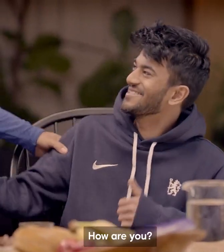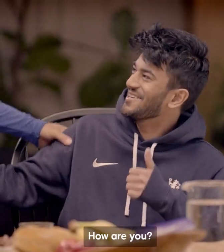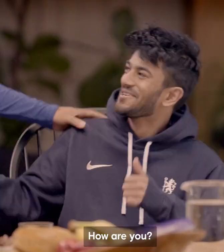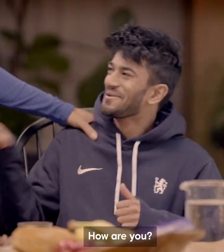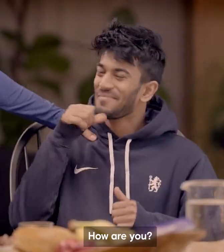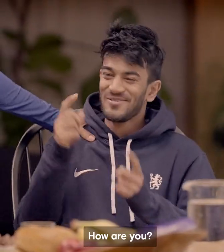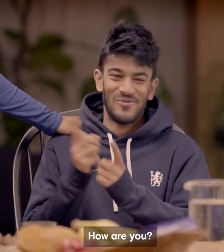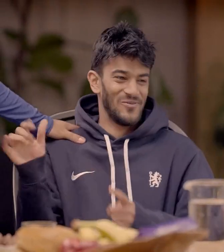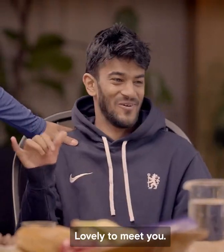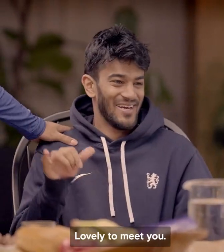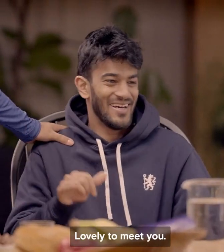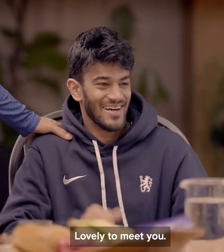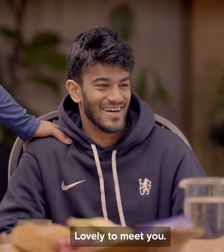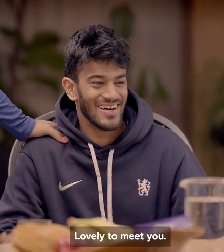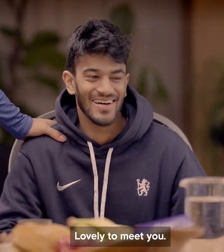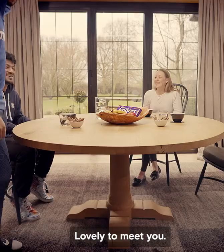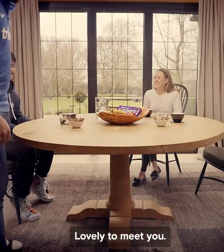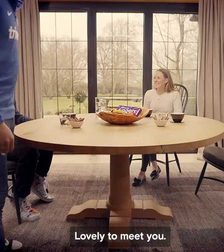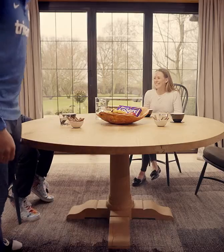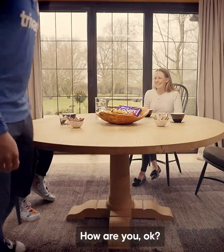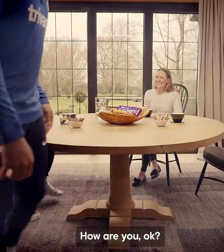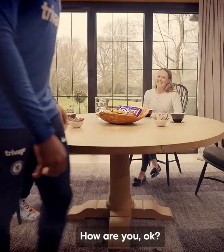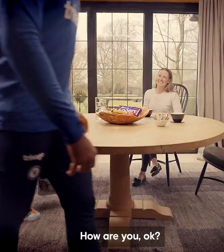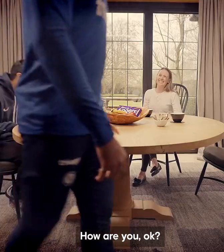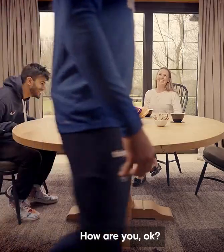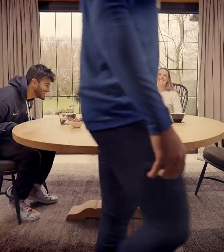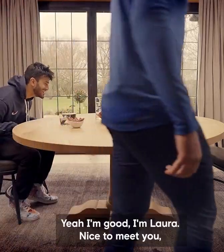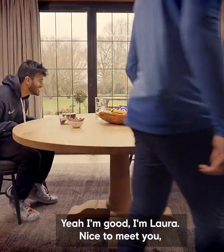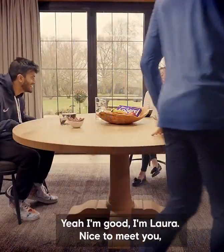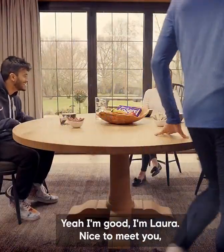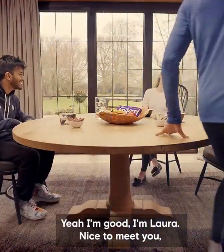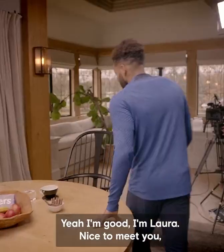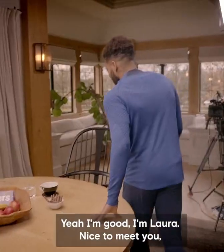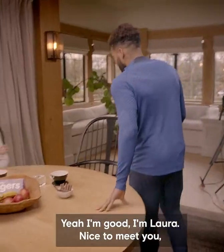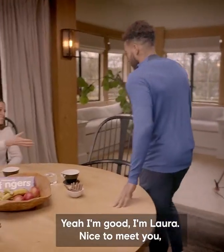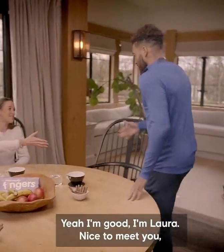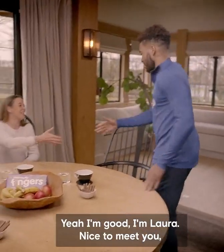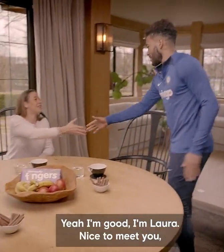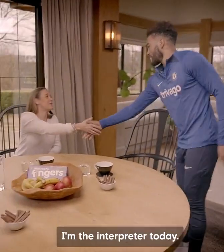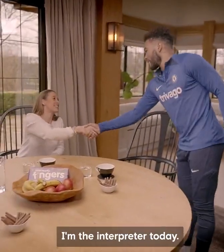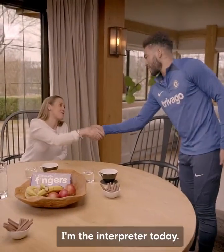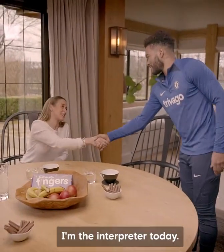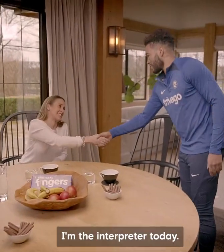How are you, okay? Lovely to meet you. Hi, how are you, okay? Yeah, I'm good, I'm Laura. Nice to meet you. I'm the interpreter